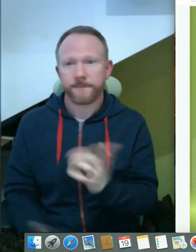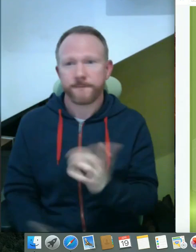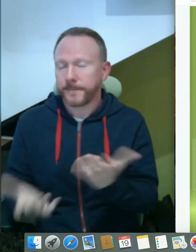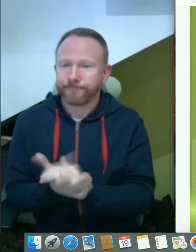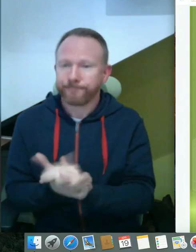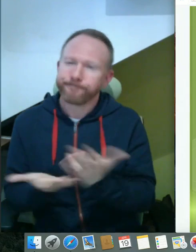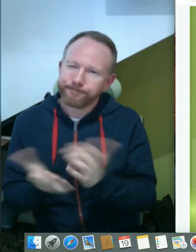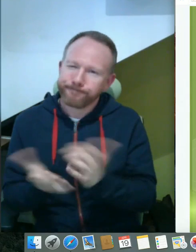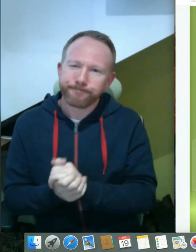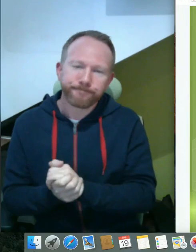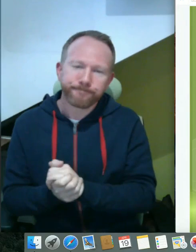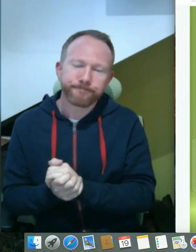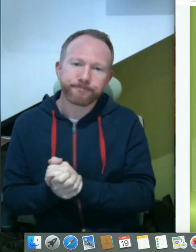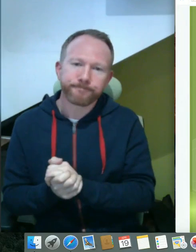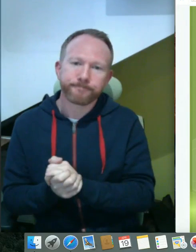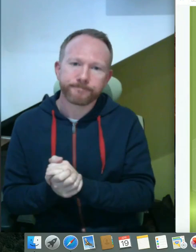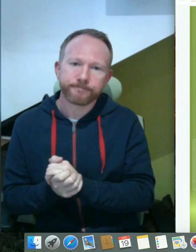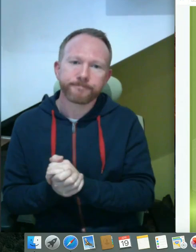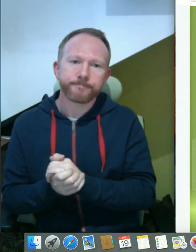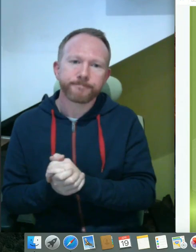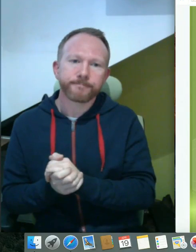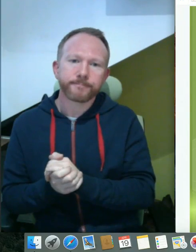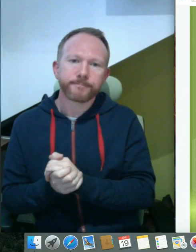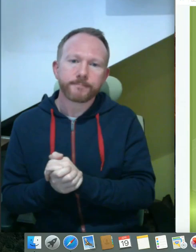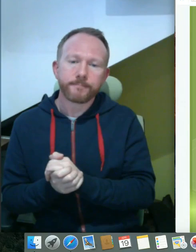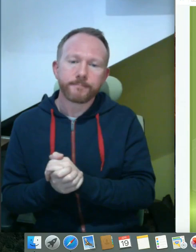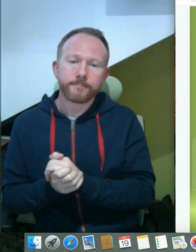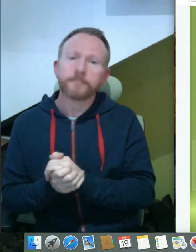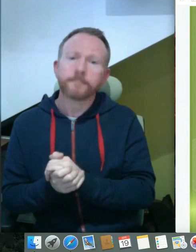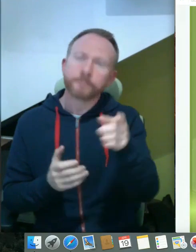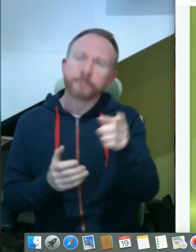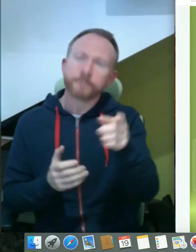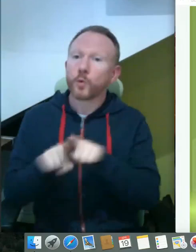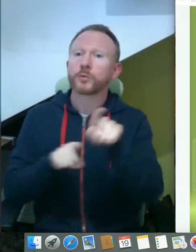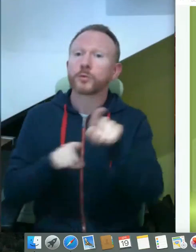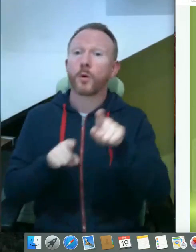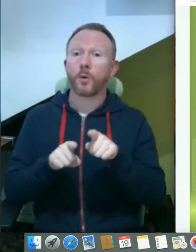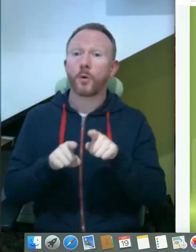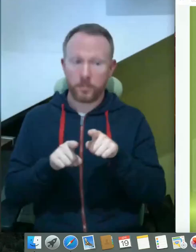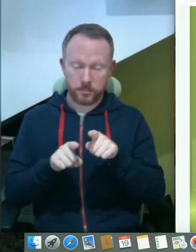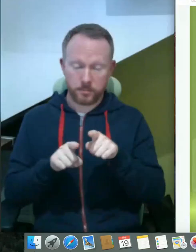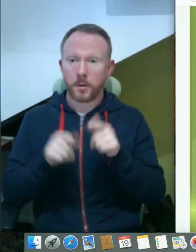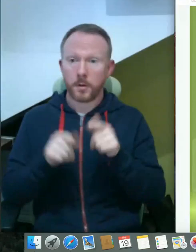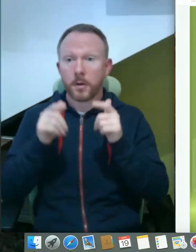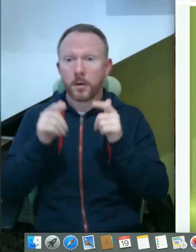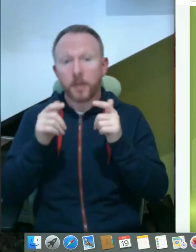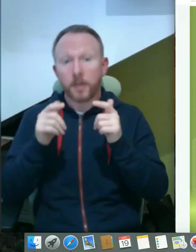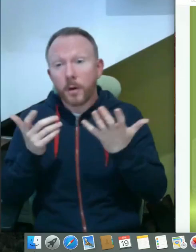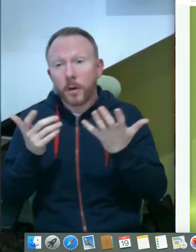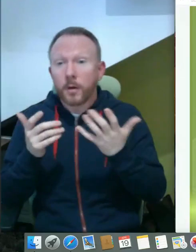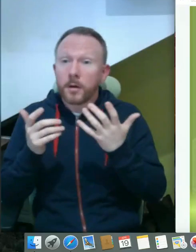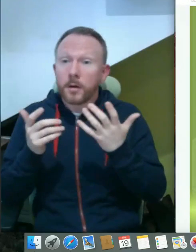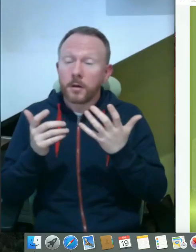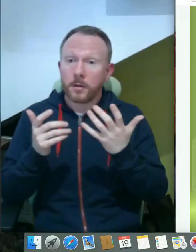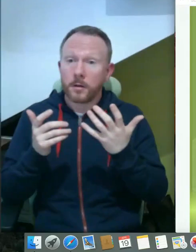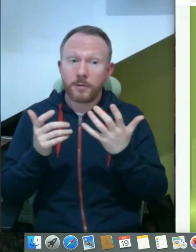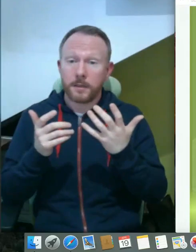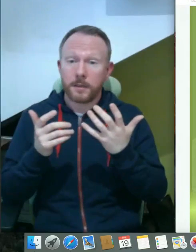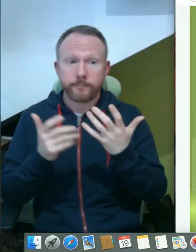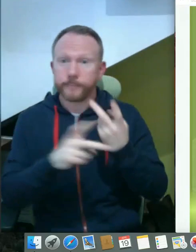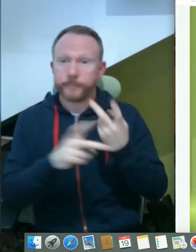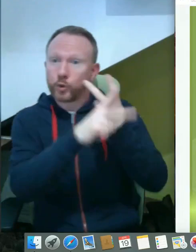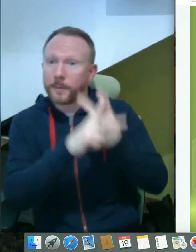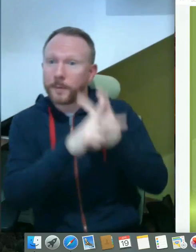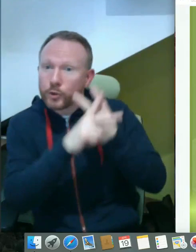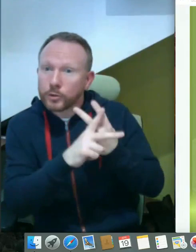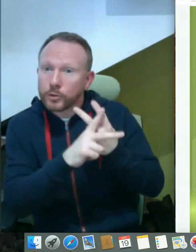on that slide is that domain-specific mentoring and supervision is vital, and I would agree that if